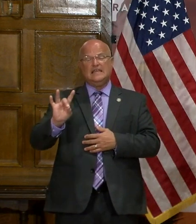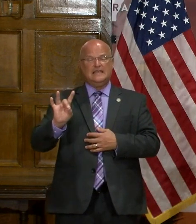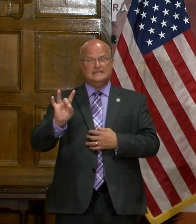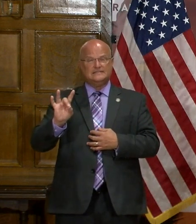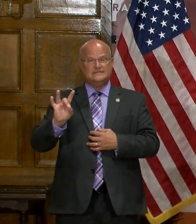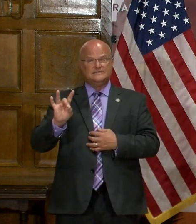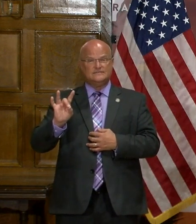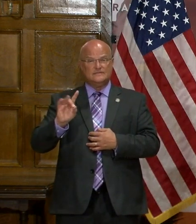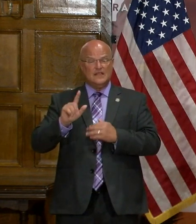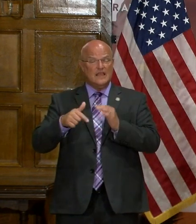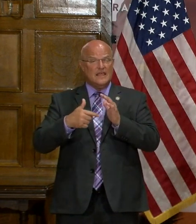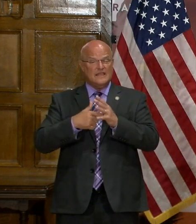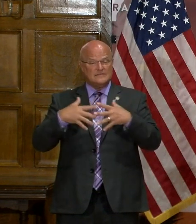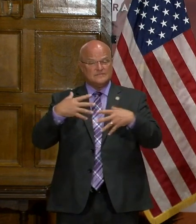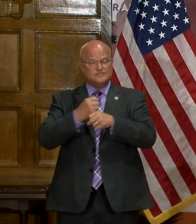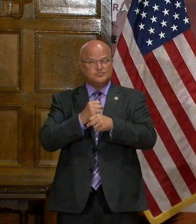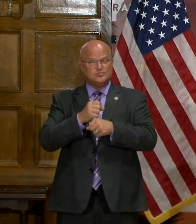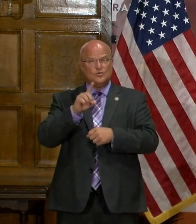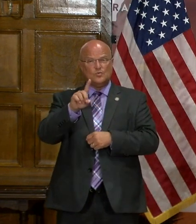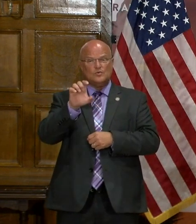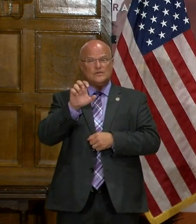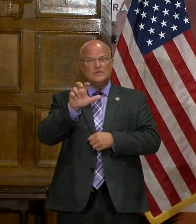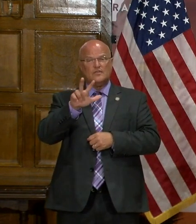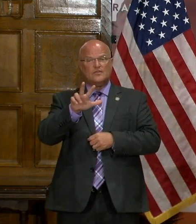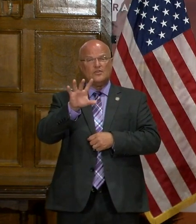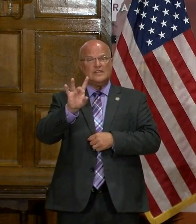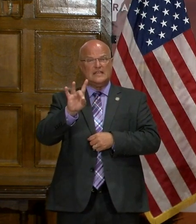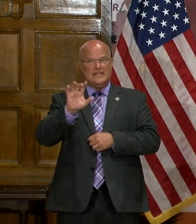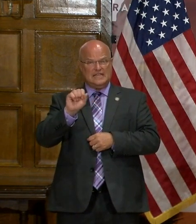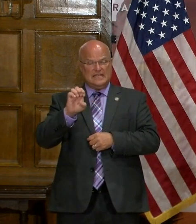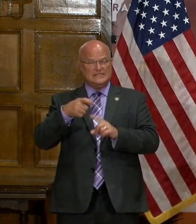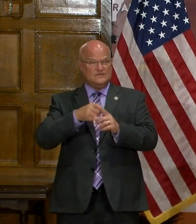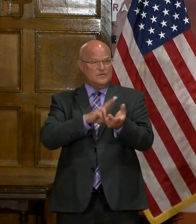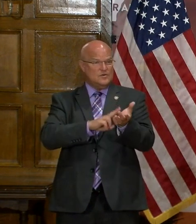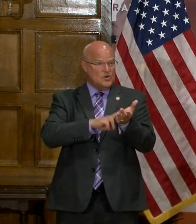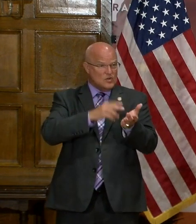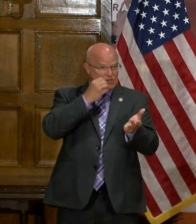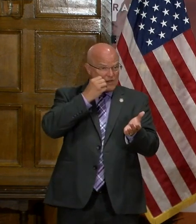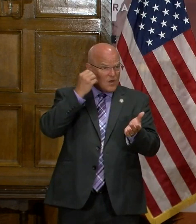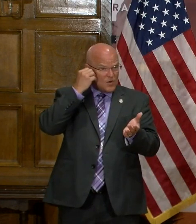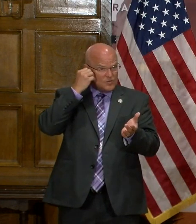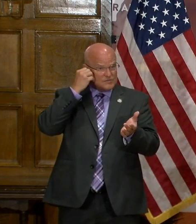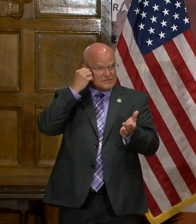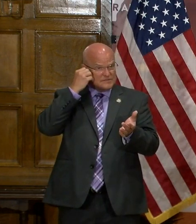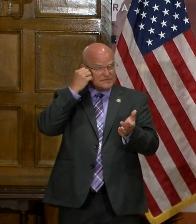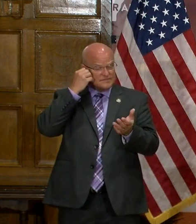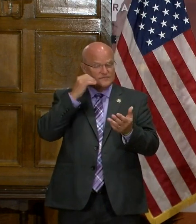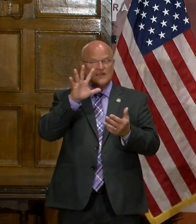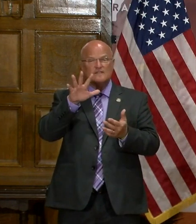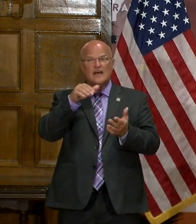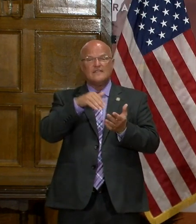6,998. This is comprised of 138 cases from nursing homes,